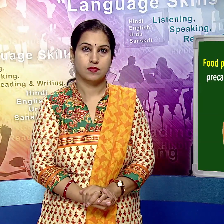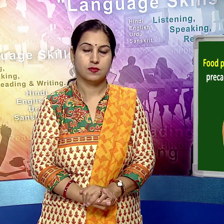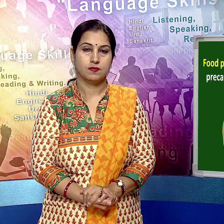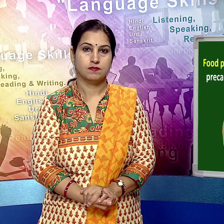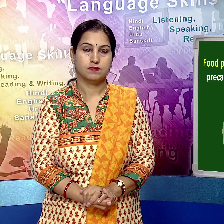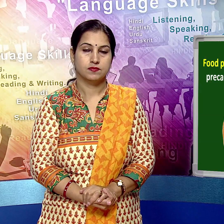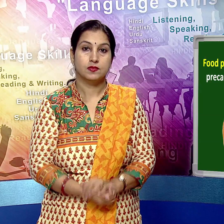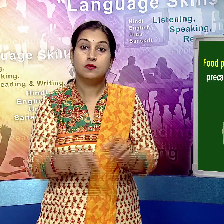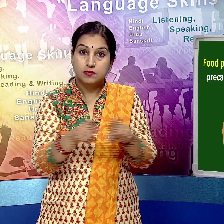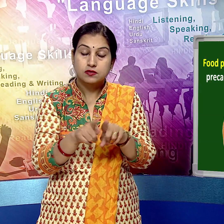Also, you can say